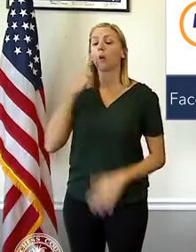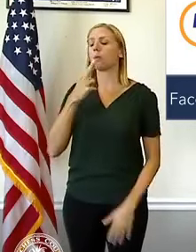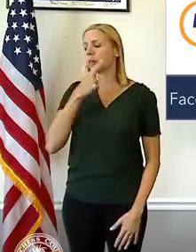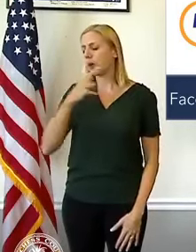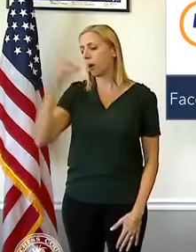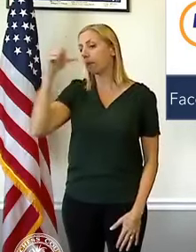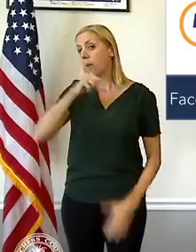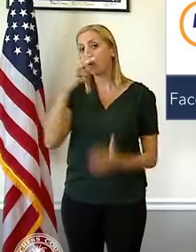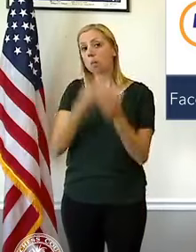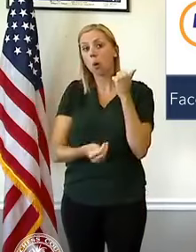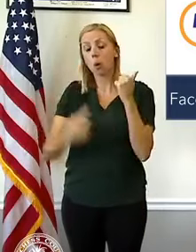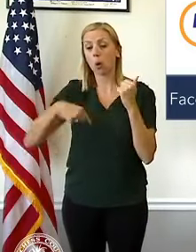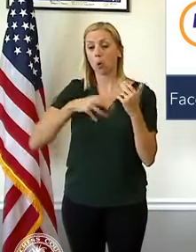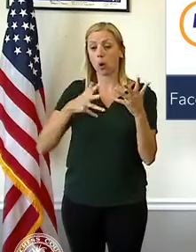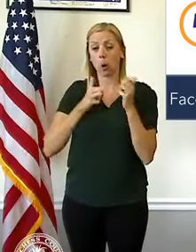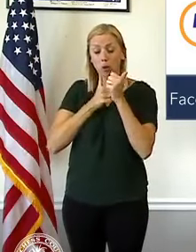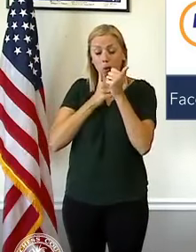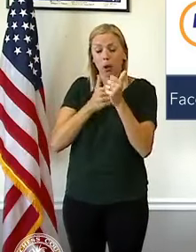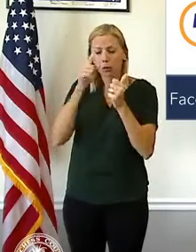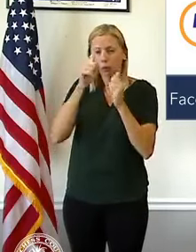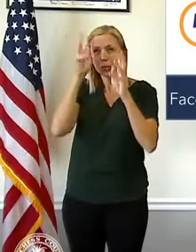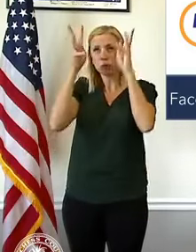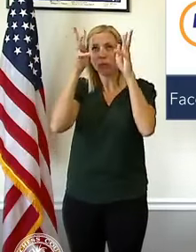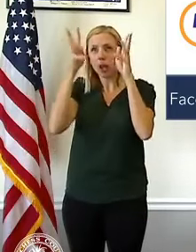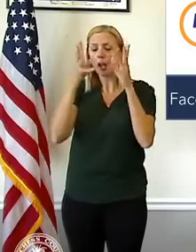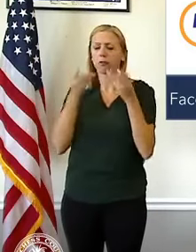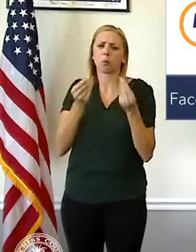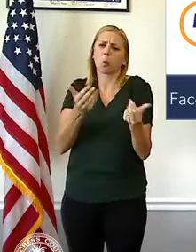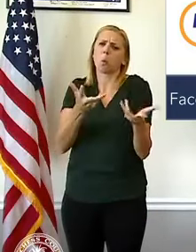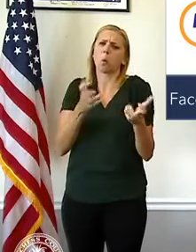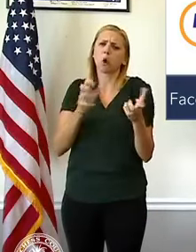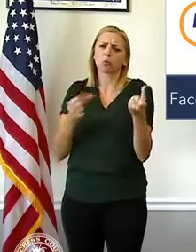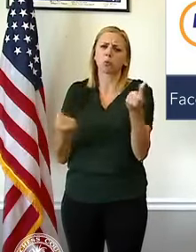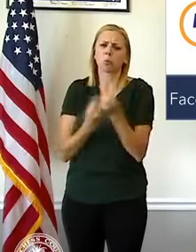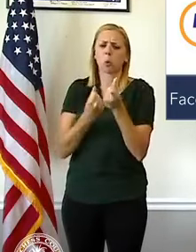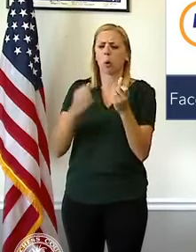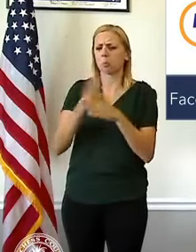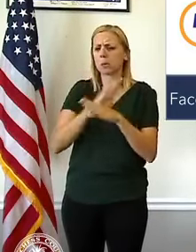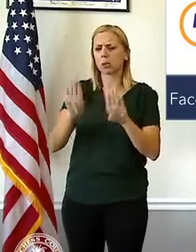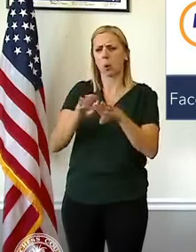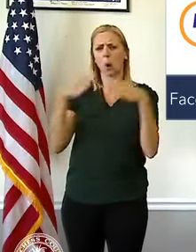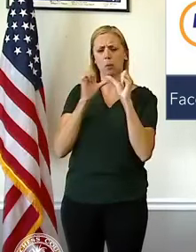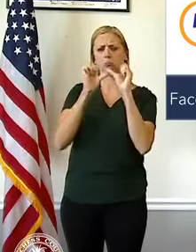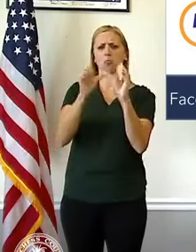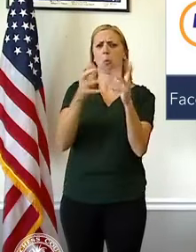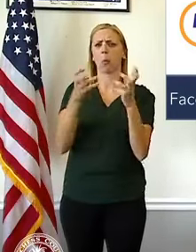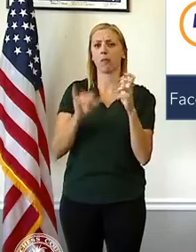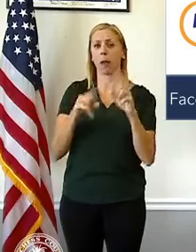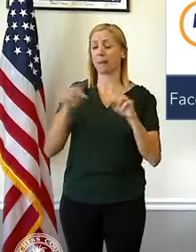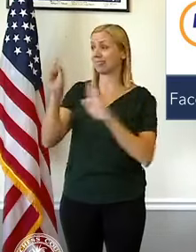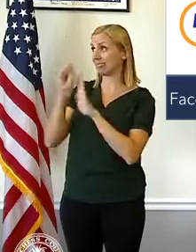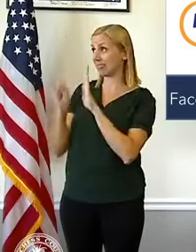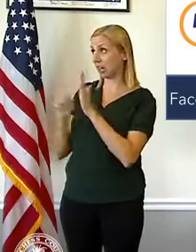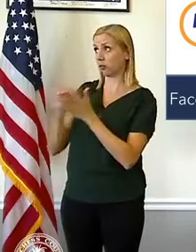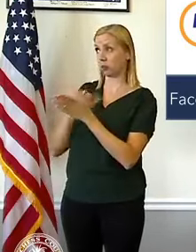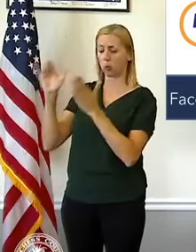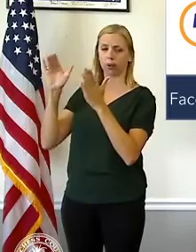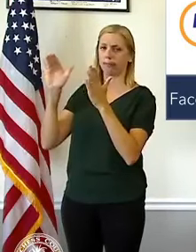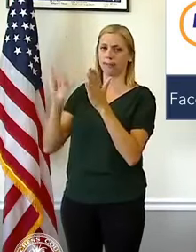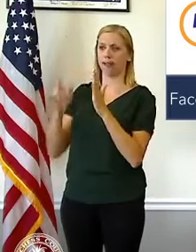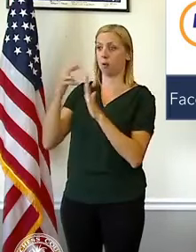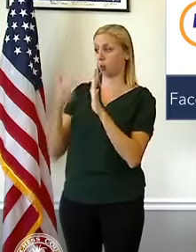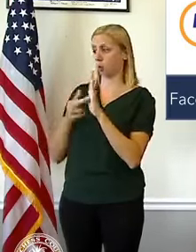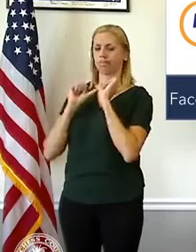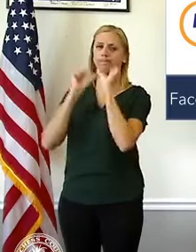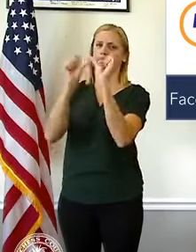bars, we want to work with you to be creative. We certainly want to support you to stay open. The state of New York still has not changed that expectation. And